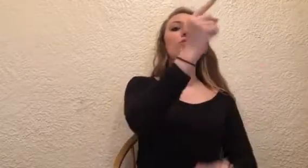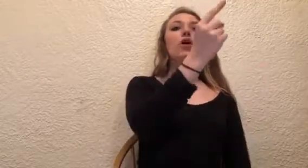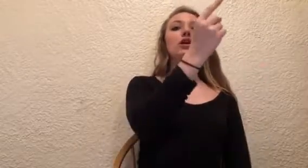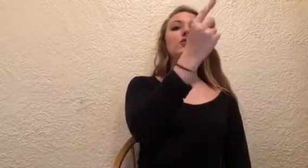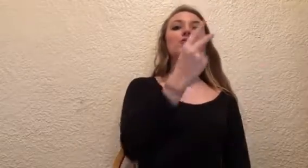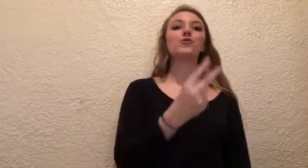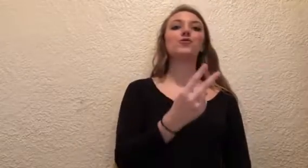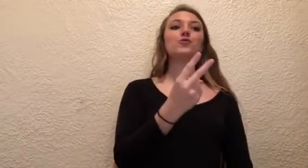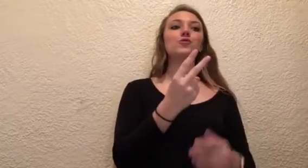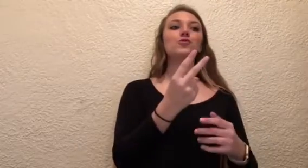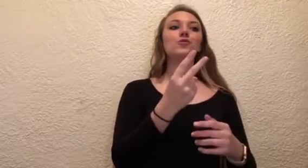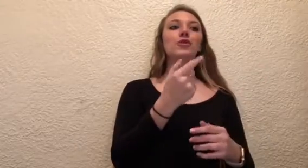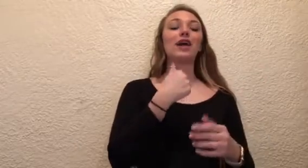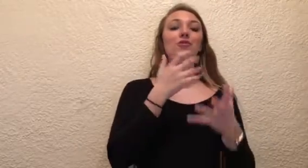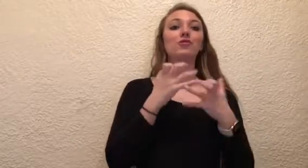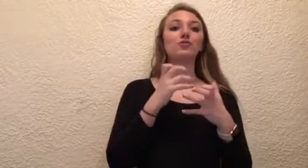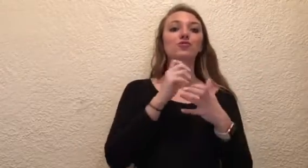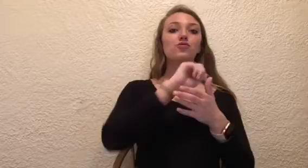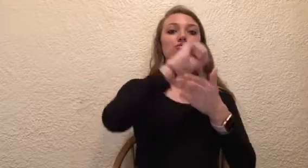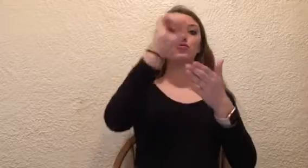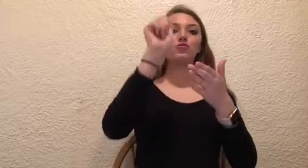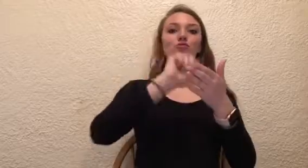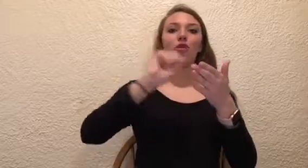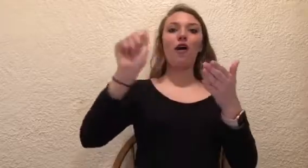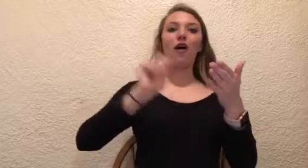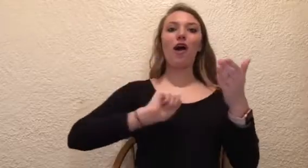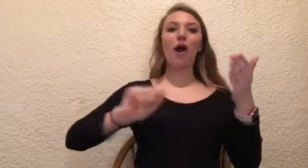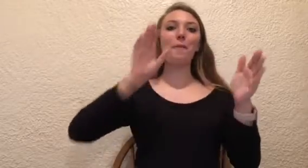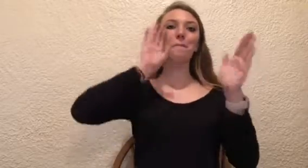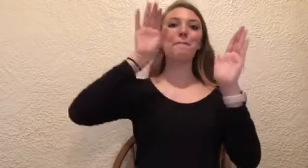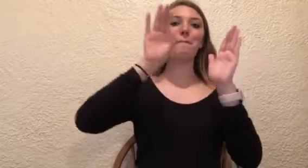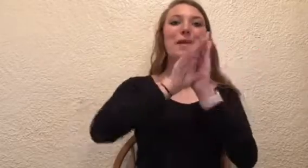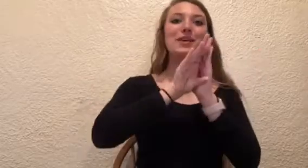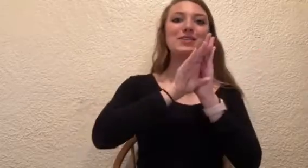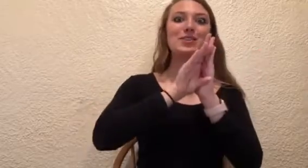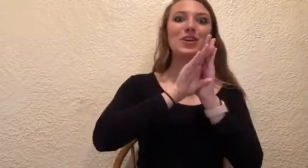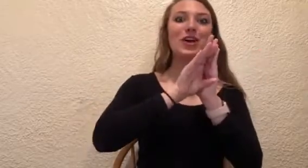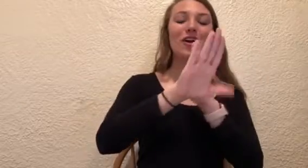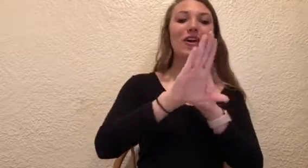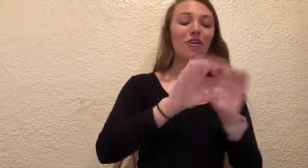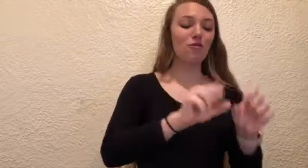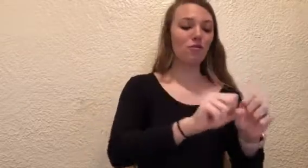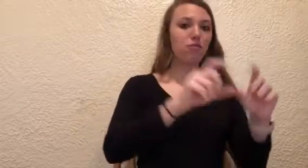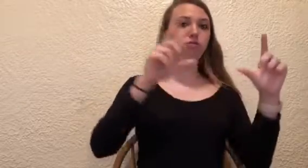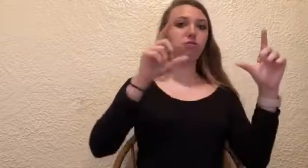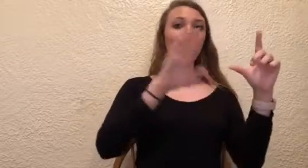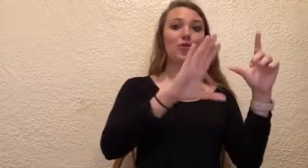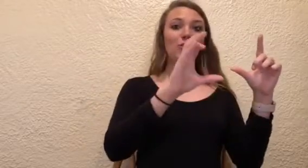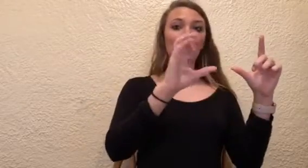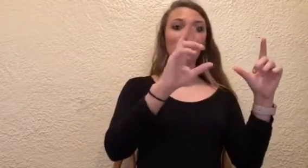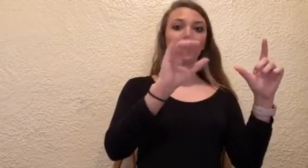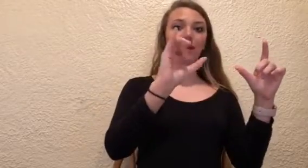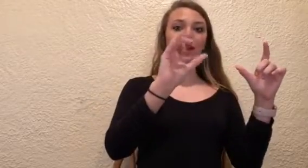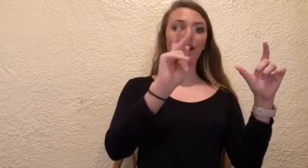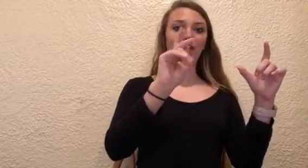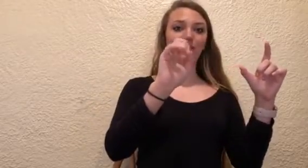large picture of one of the crickets, and then you're going to use your chart at the bottom there, and you're going